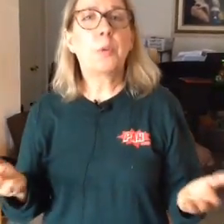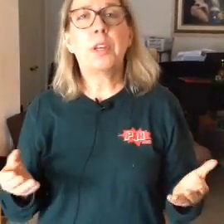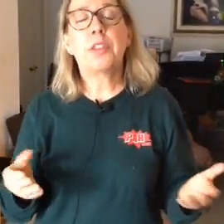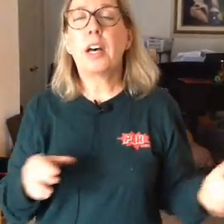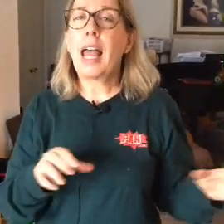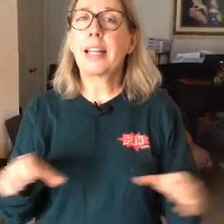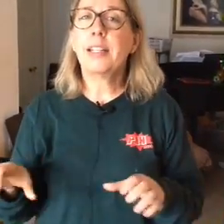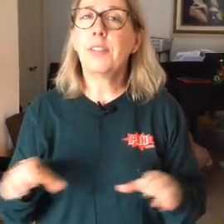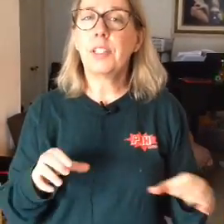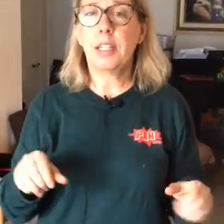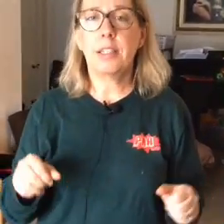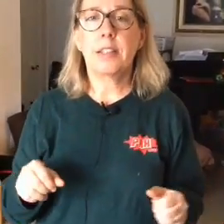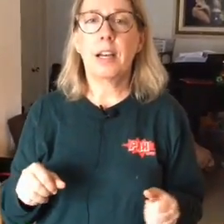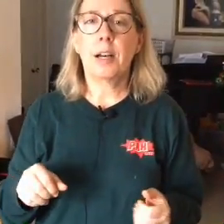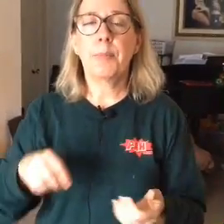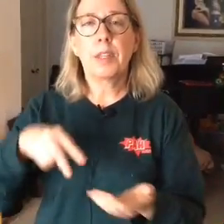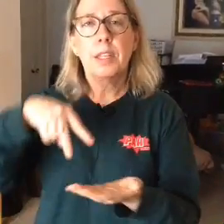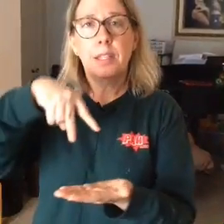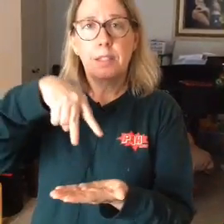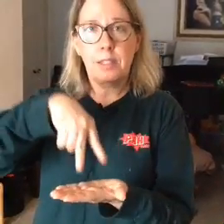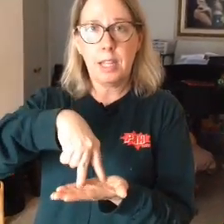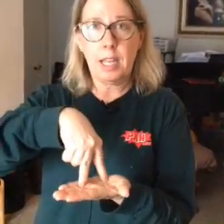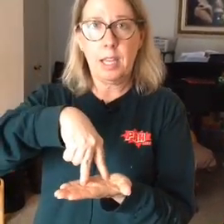with activities. Stand,